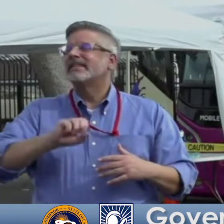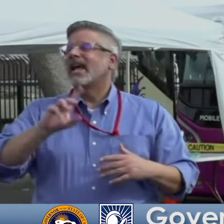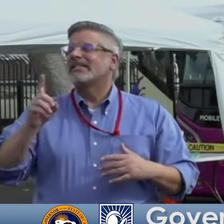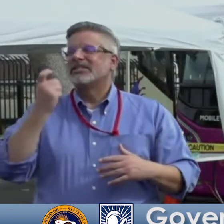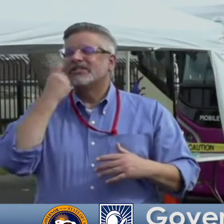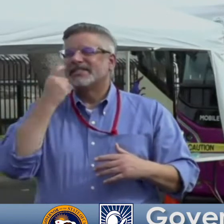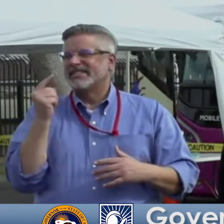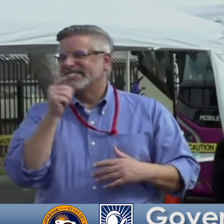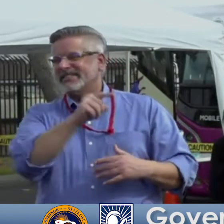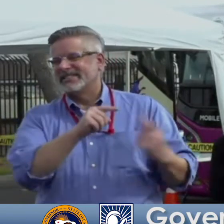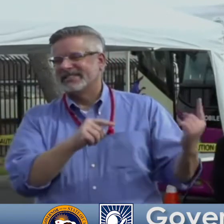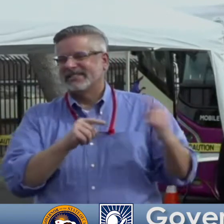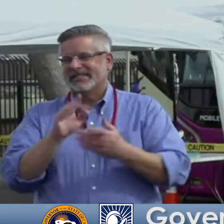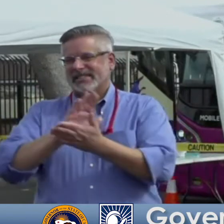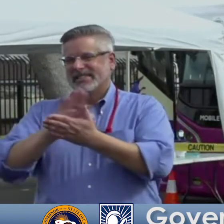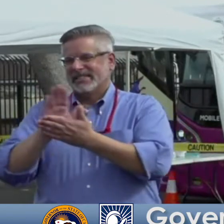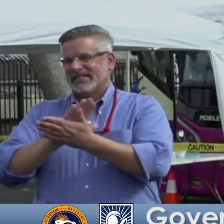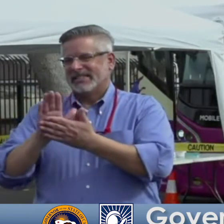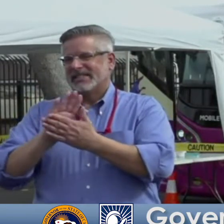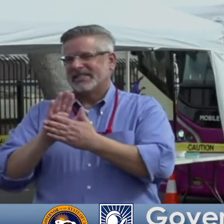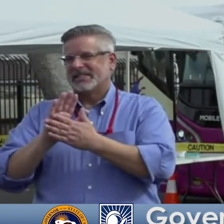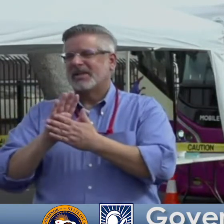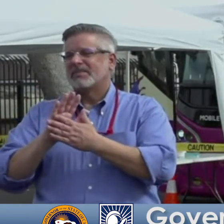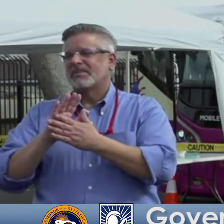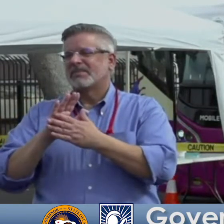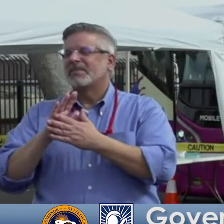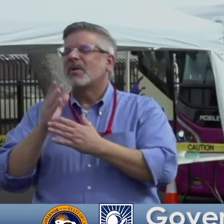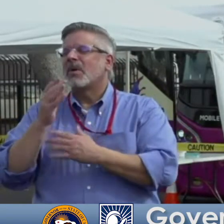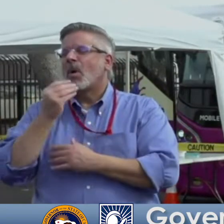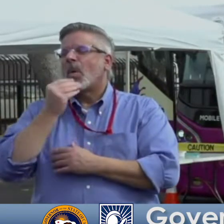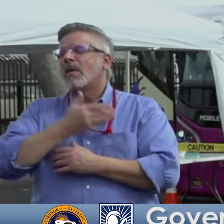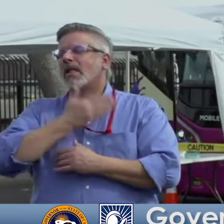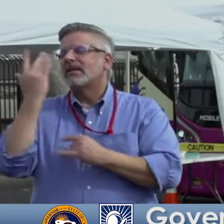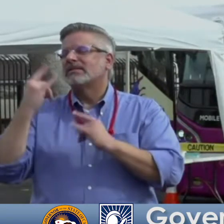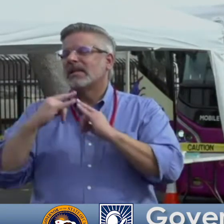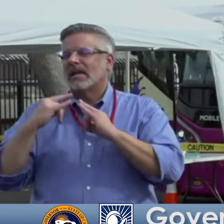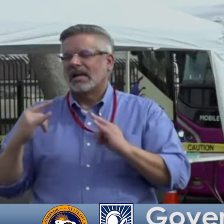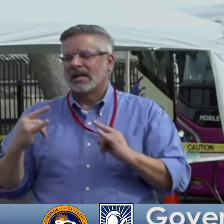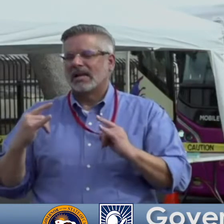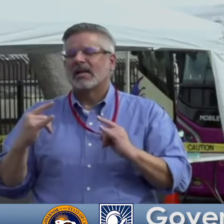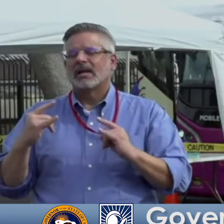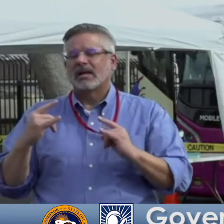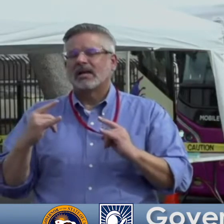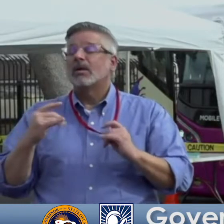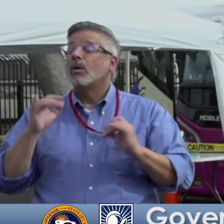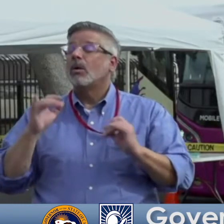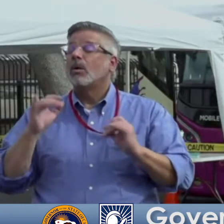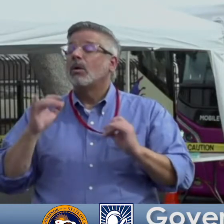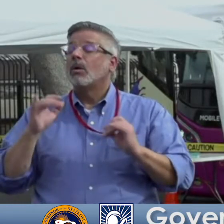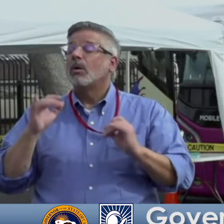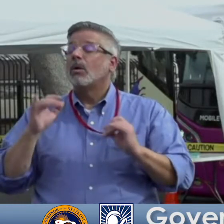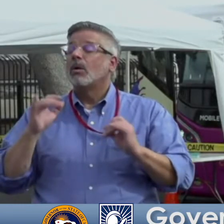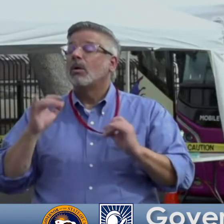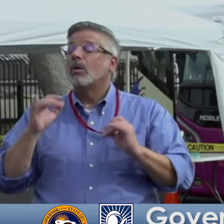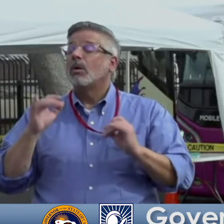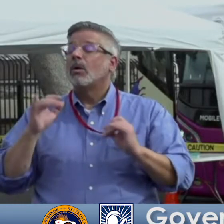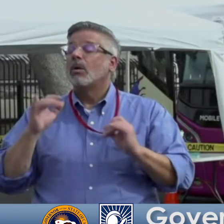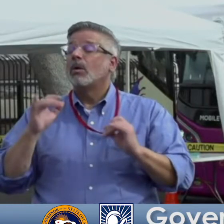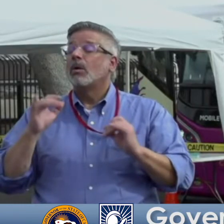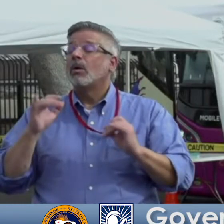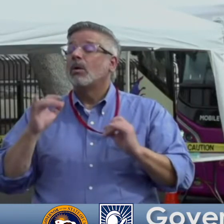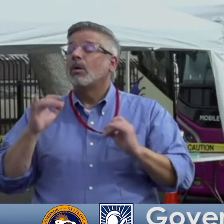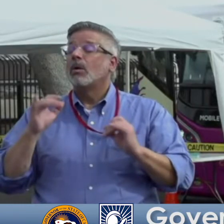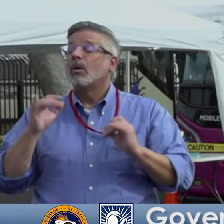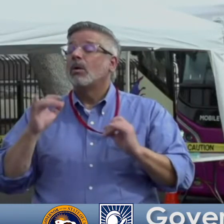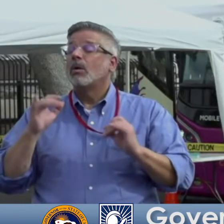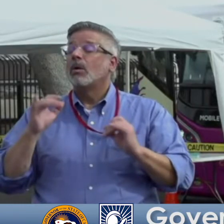Diego cleaning up encampments. And that's a way of saying this: we can do many things at the same time. And don't think we're taking our